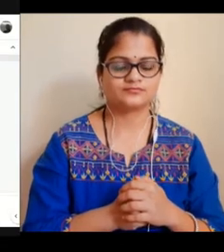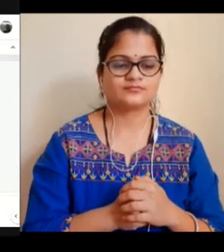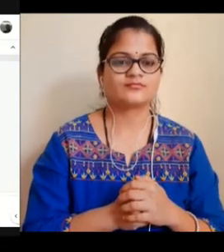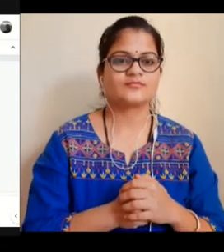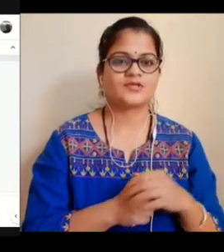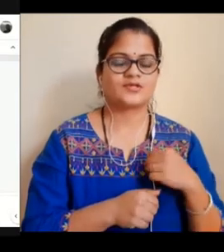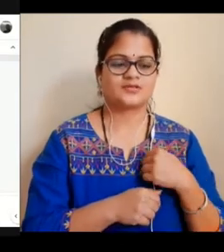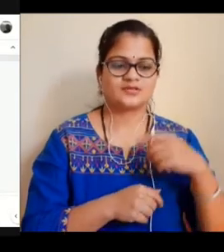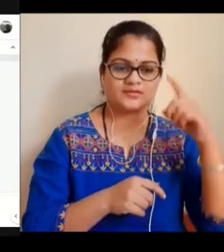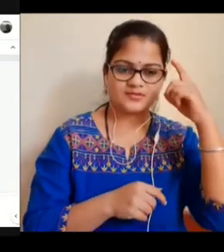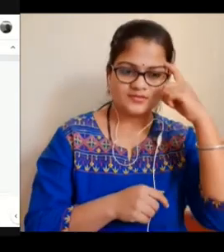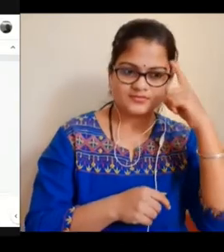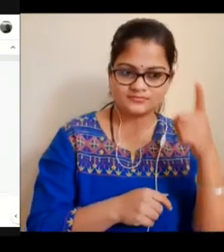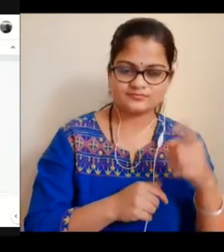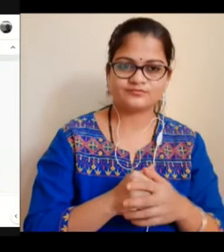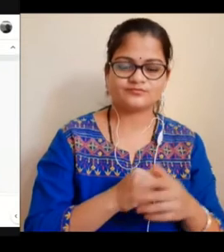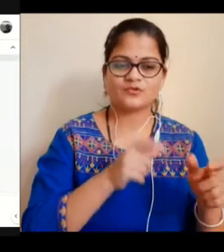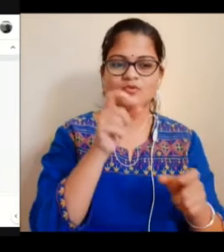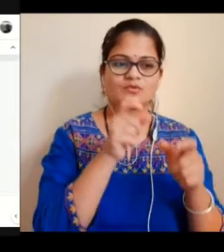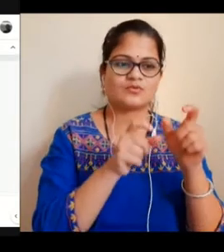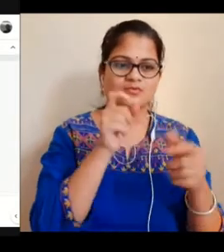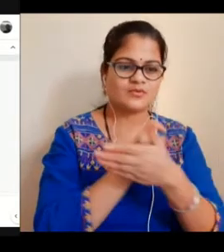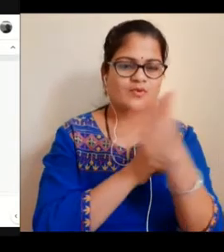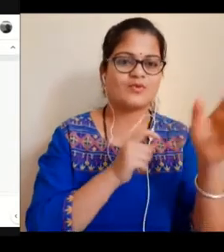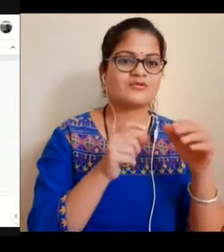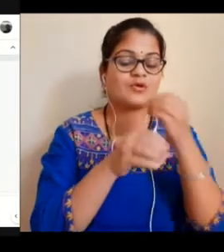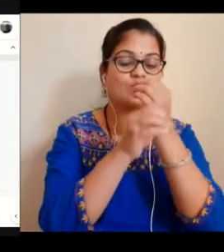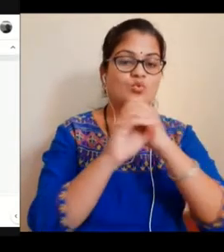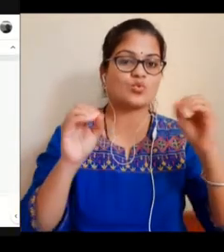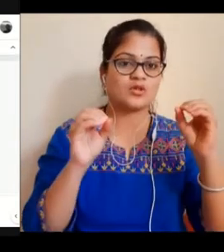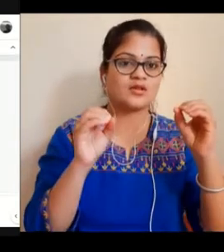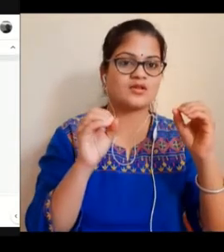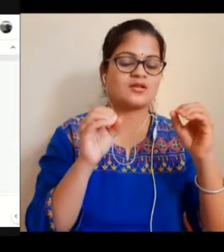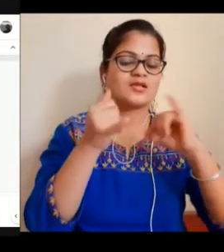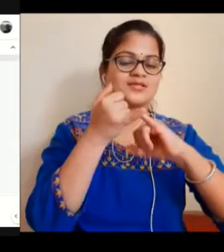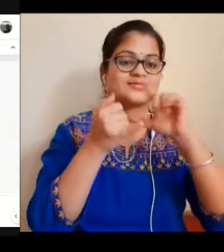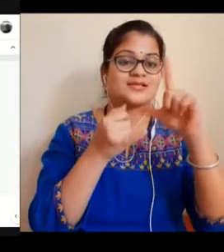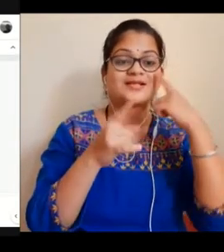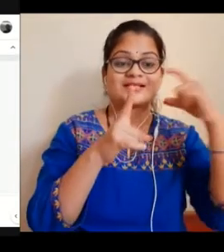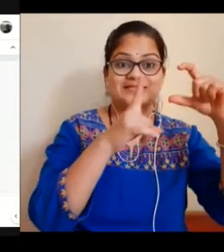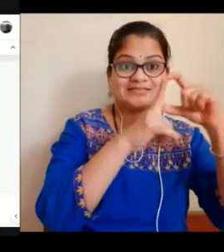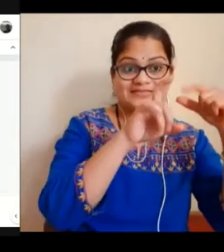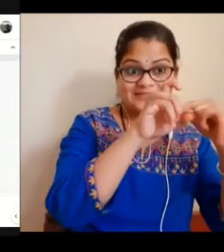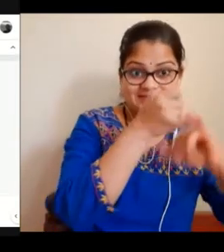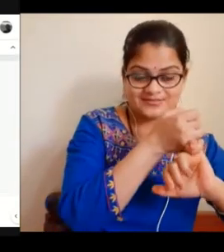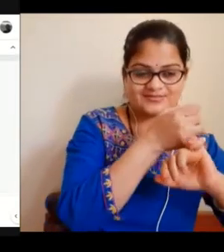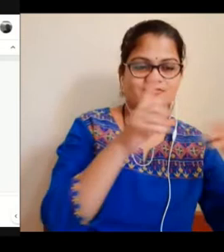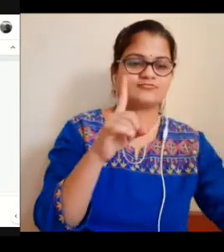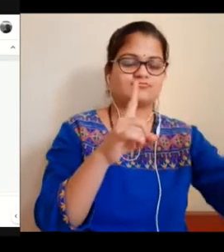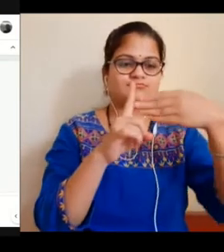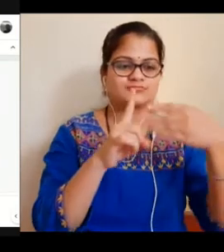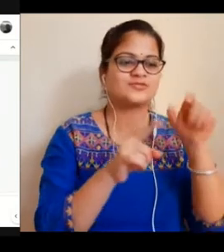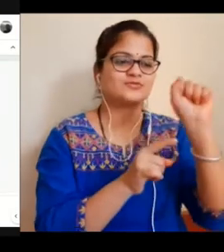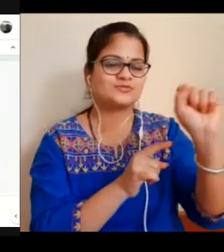Yeah, so I guess all of you have been using Google Slides regularly for your classes or for your